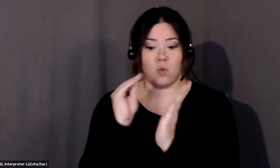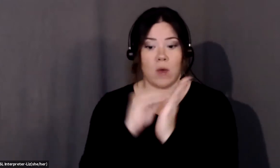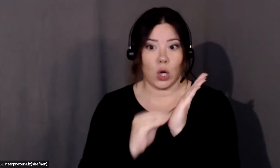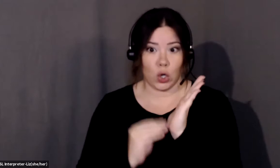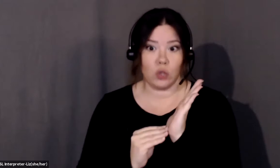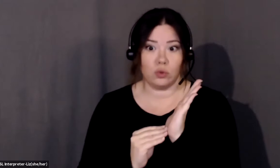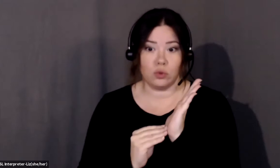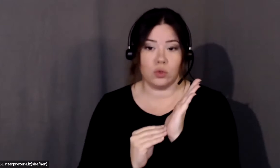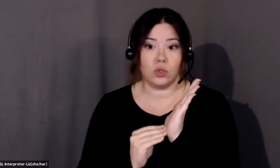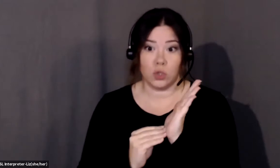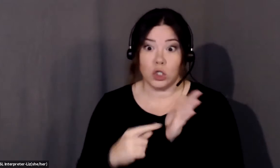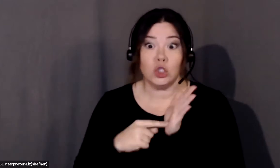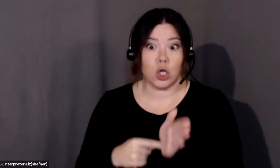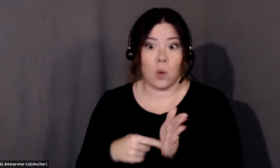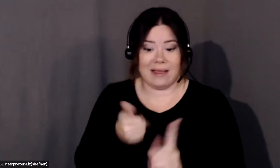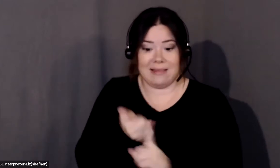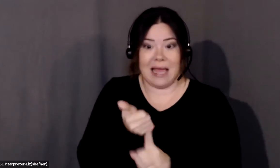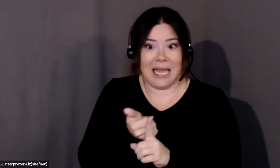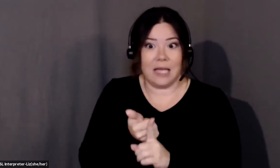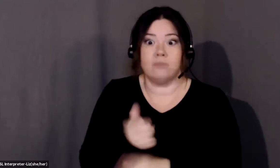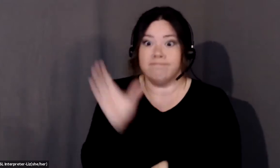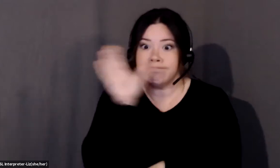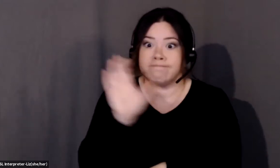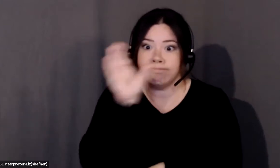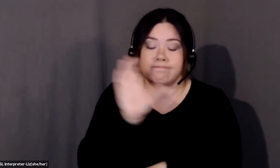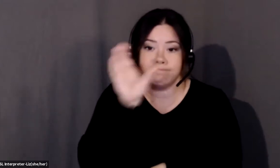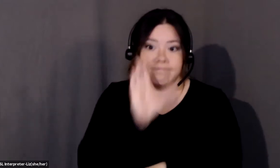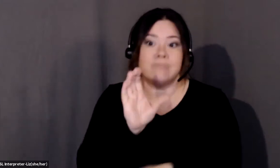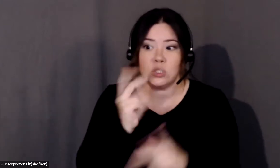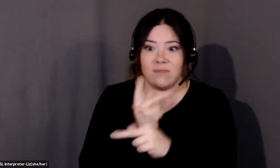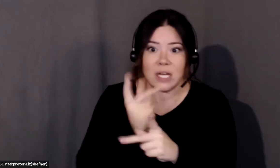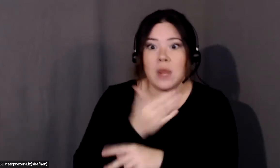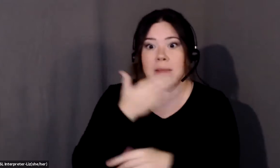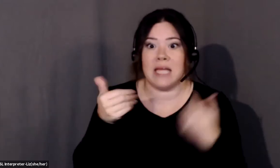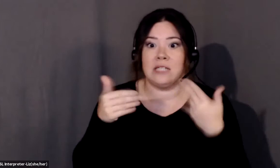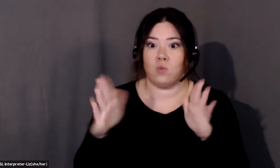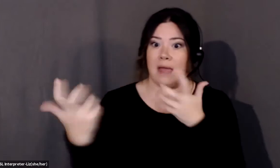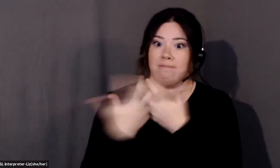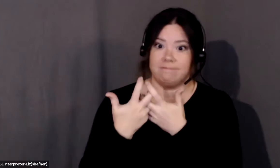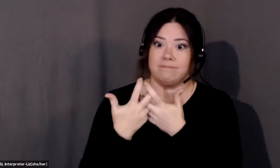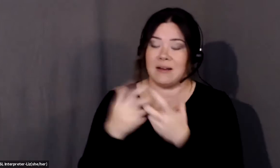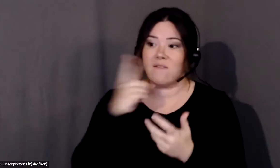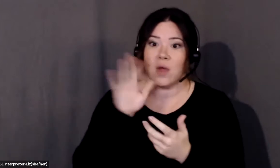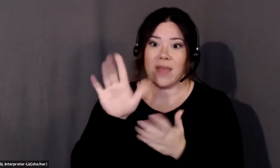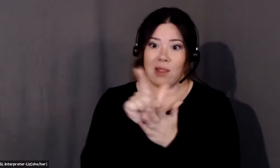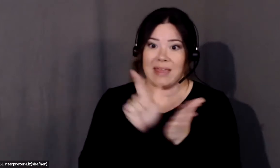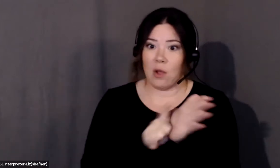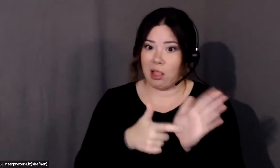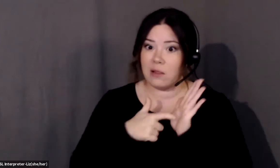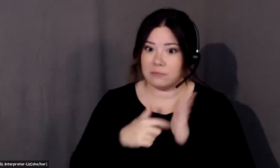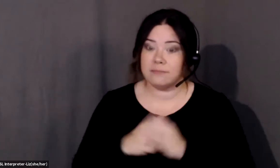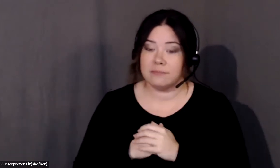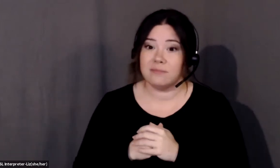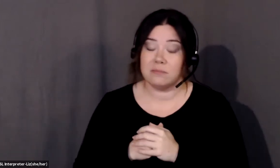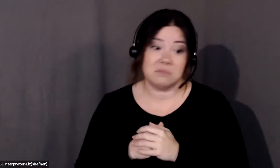it conscientiously carried out their legal obligation. That's